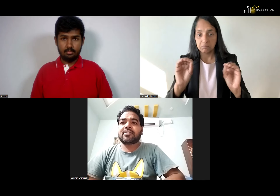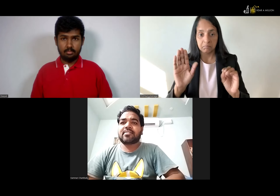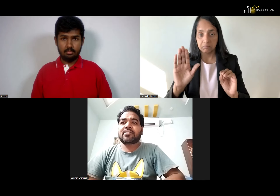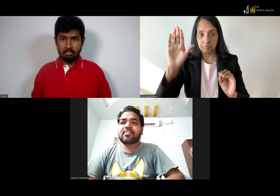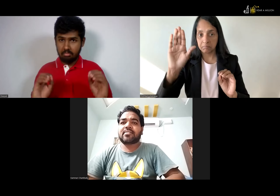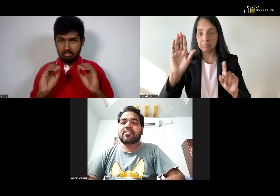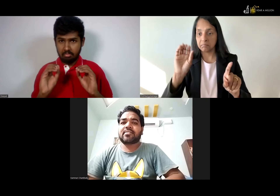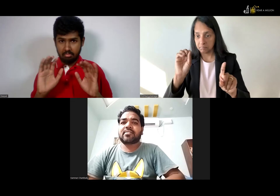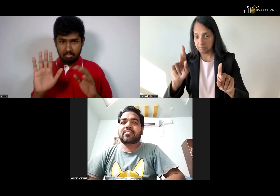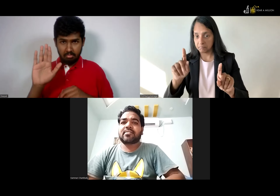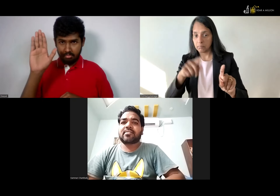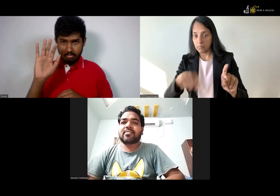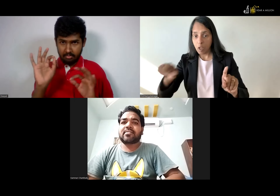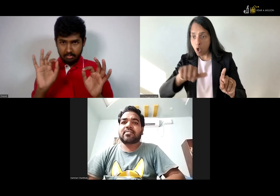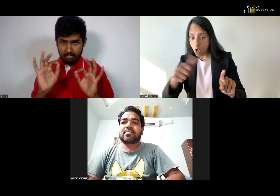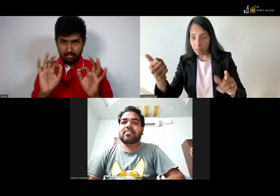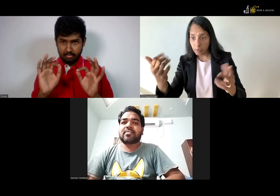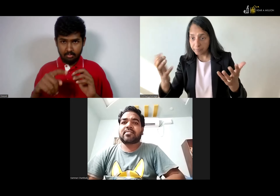Manisha, please unmute yourself. I muted everyone. Okay.